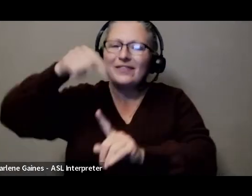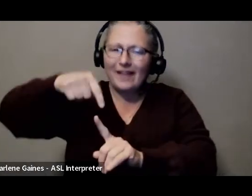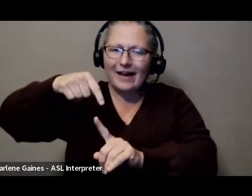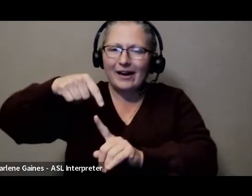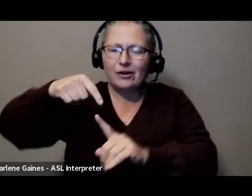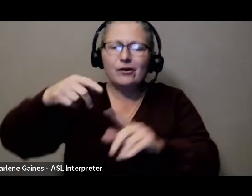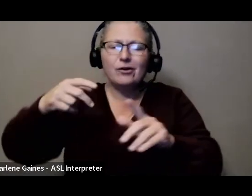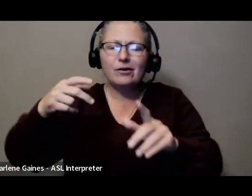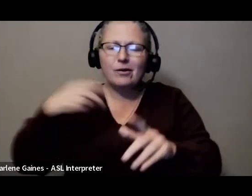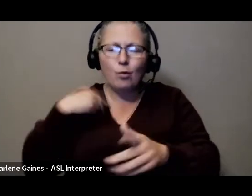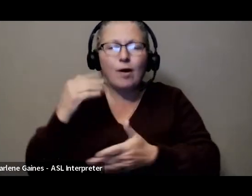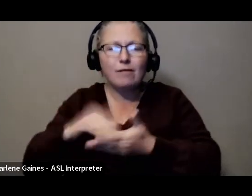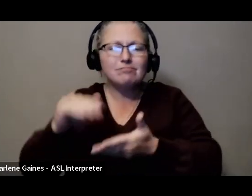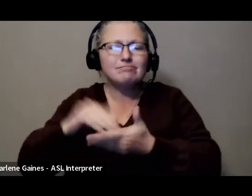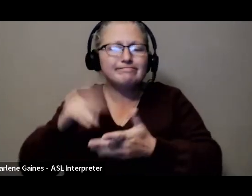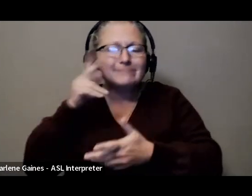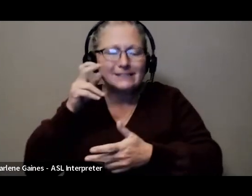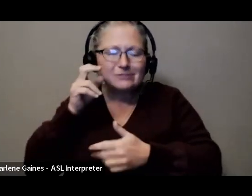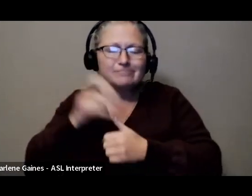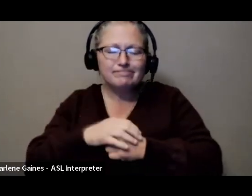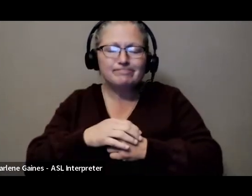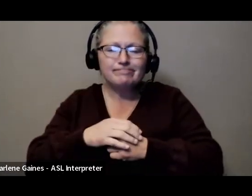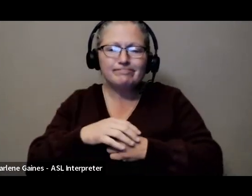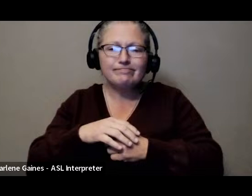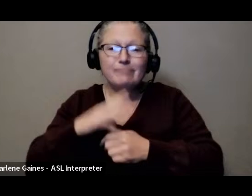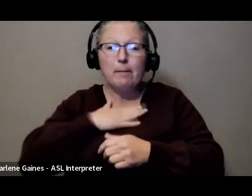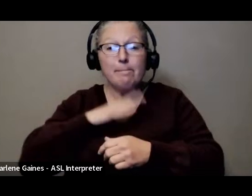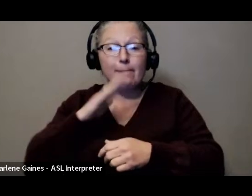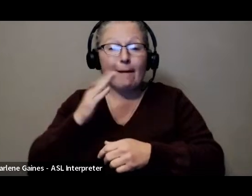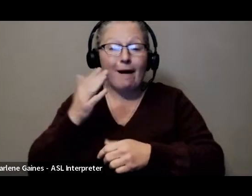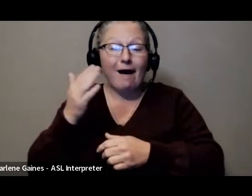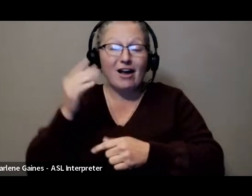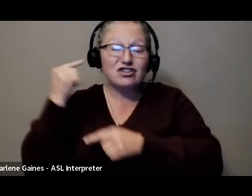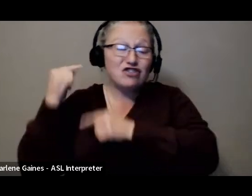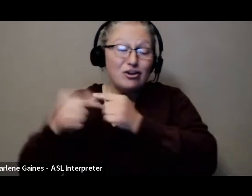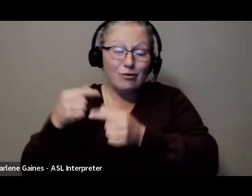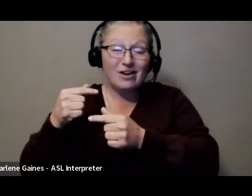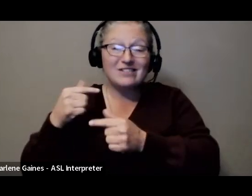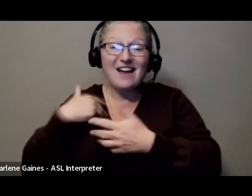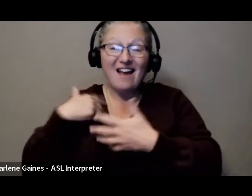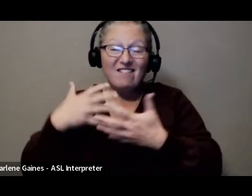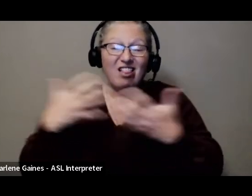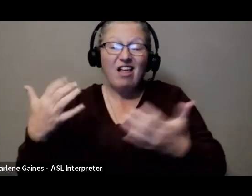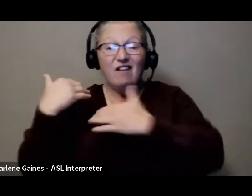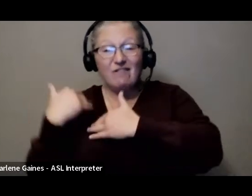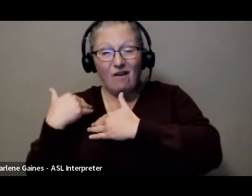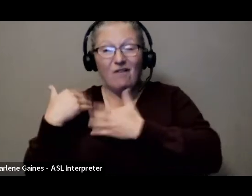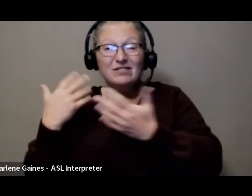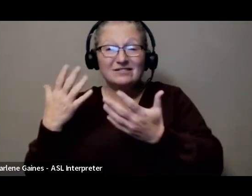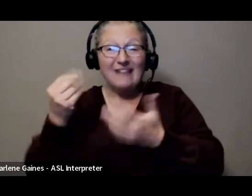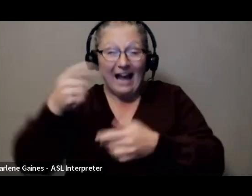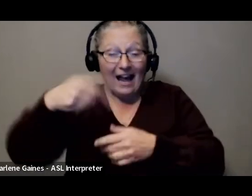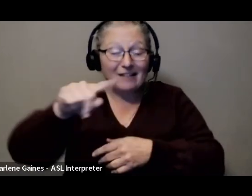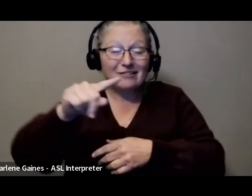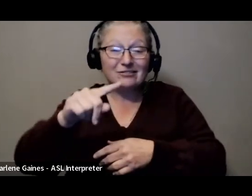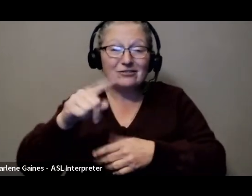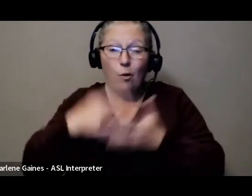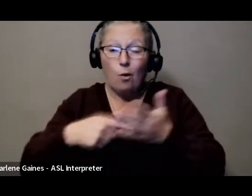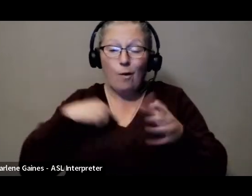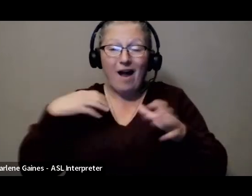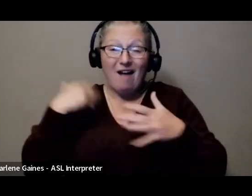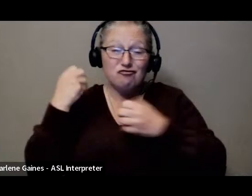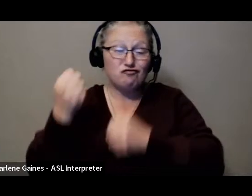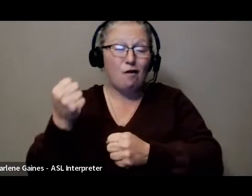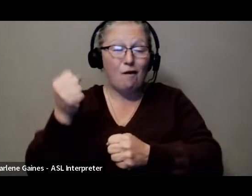sometimes. I see a lot of fault in my own generation and a lot of you, and for the intransigence that we have. We all have very